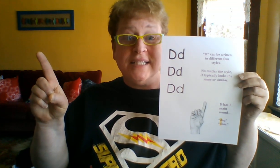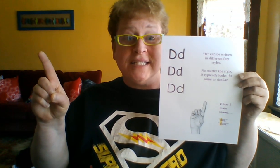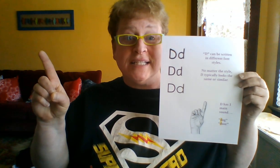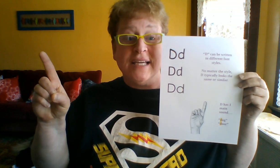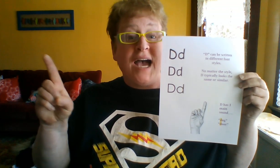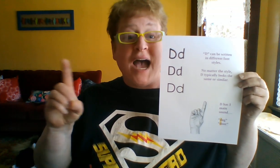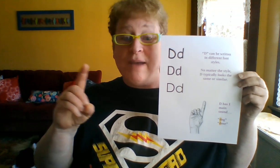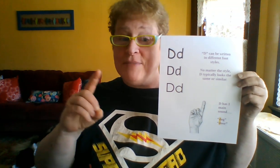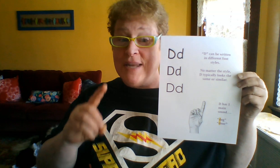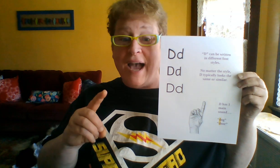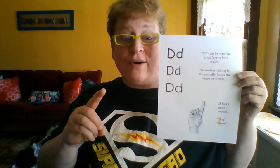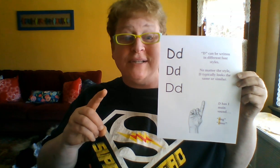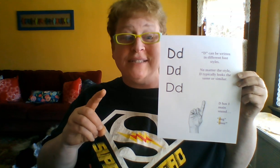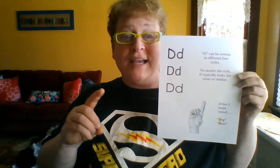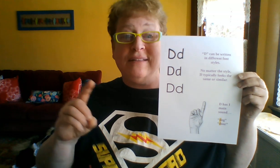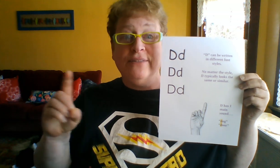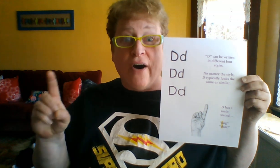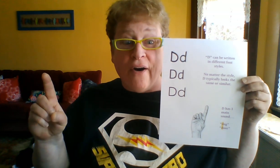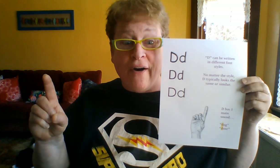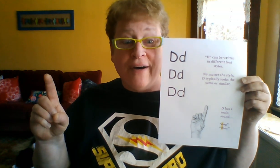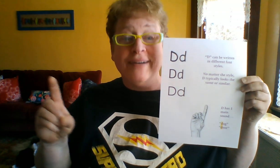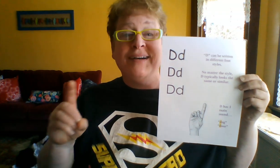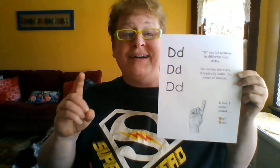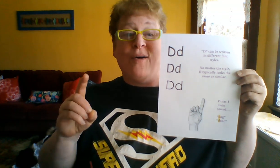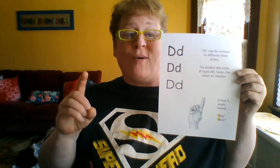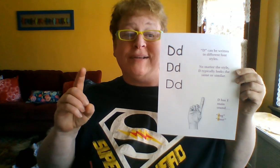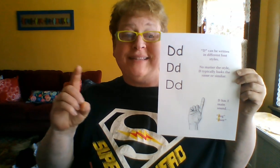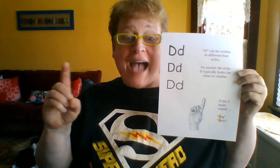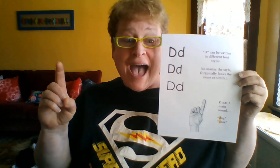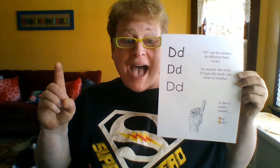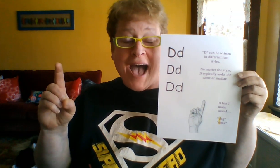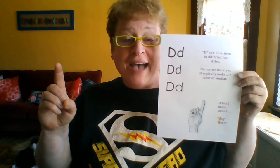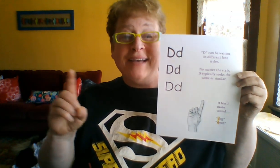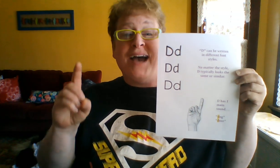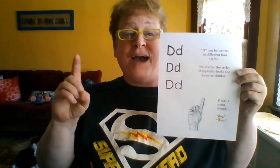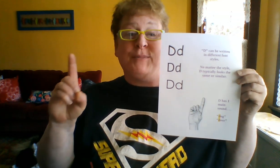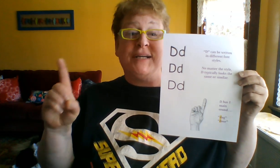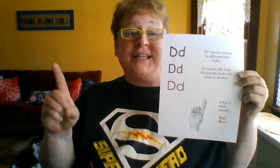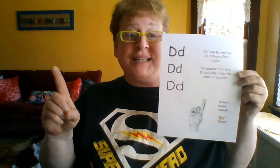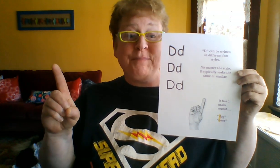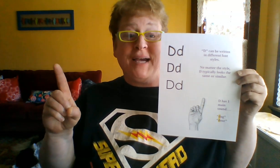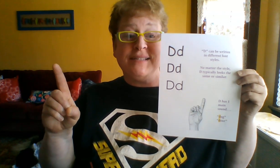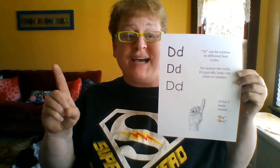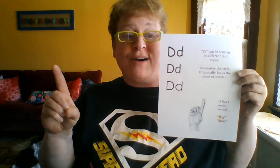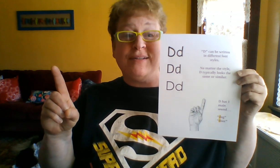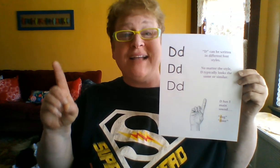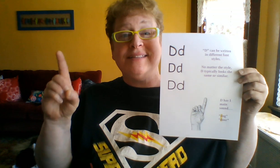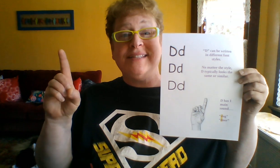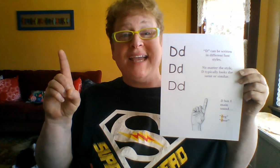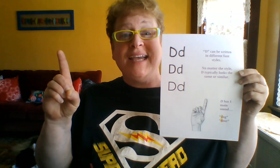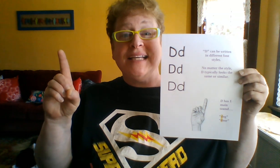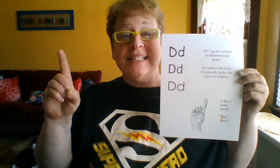D. I'm not going to say duh or da. I'm going to clip that sound and say